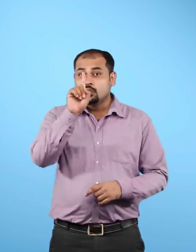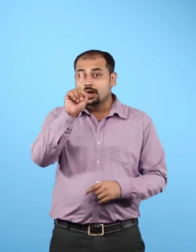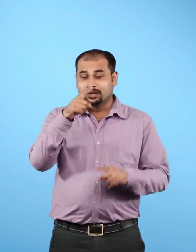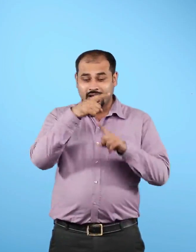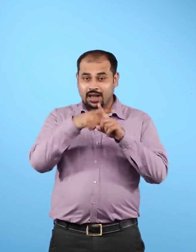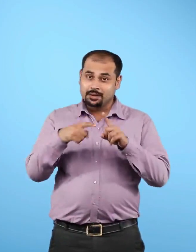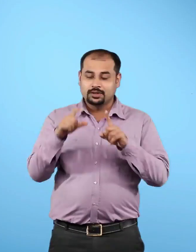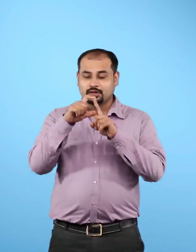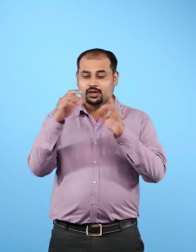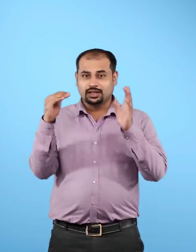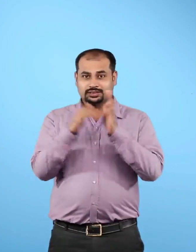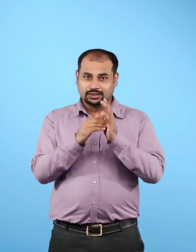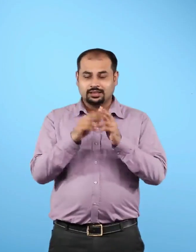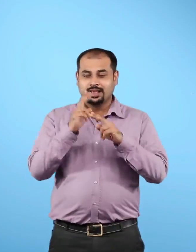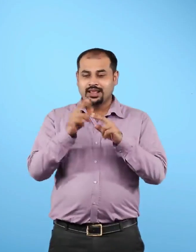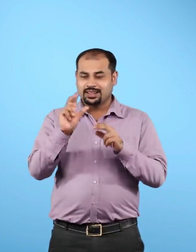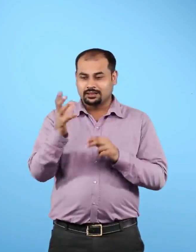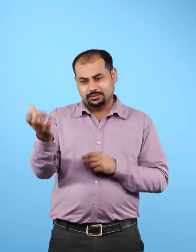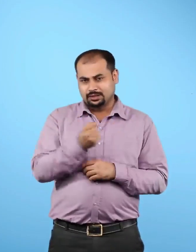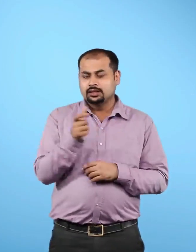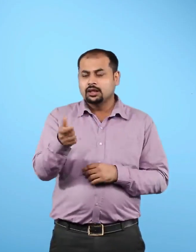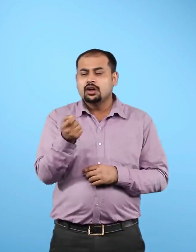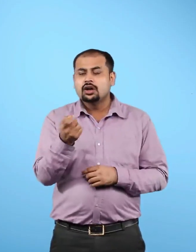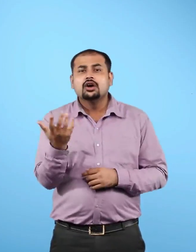will 1.5 dozen cost?